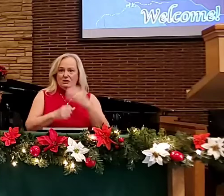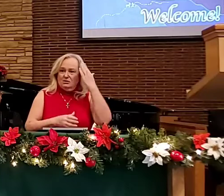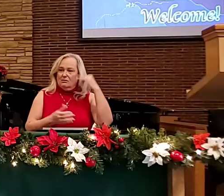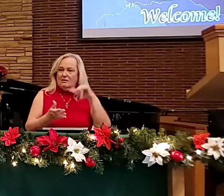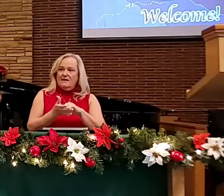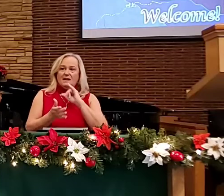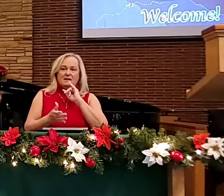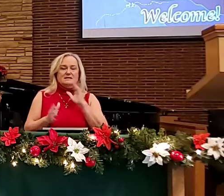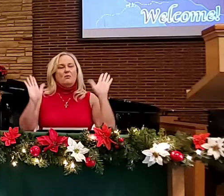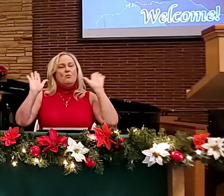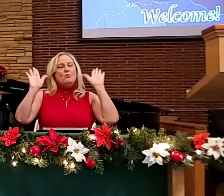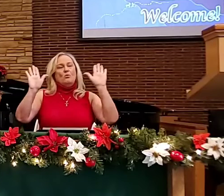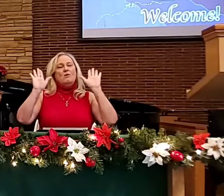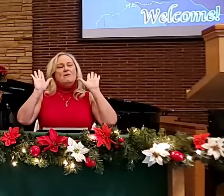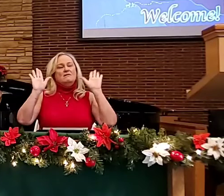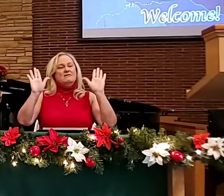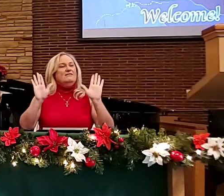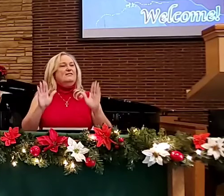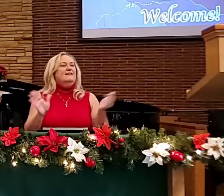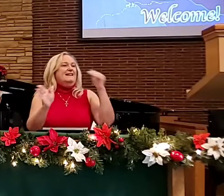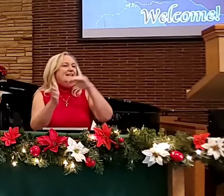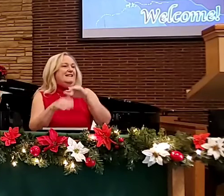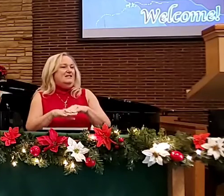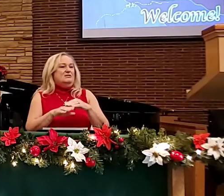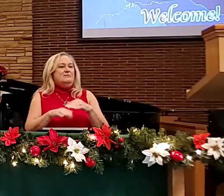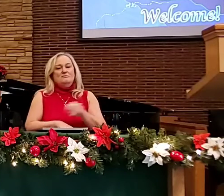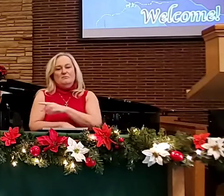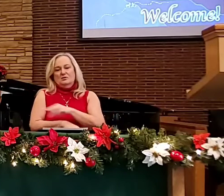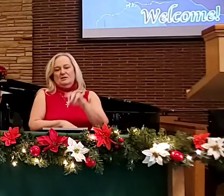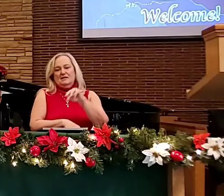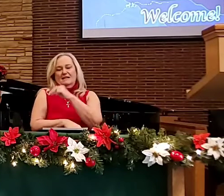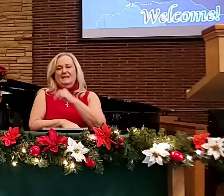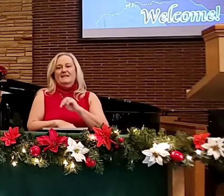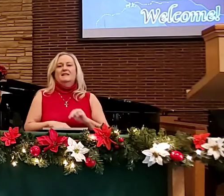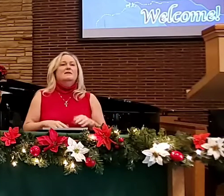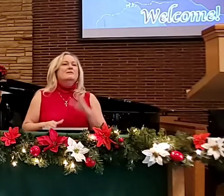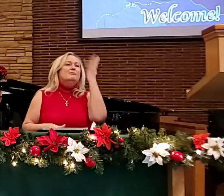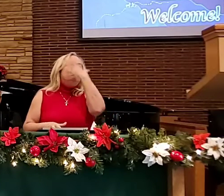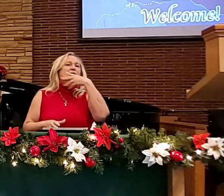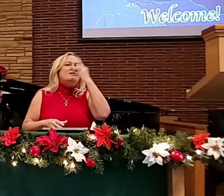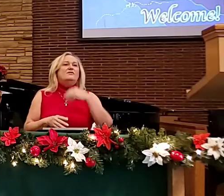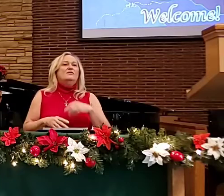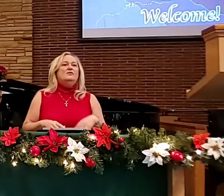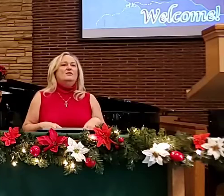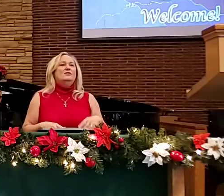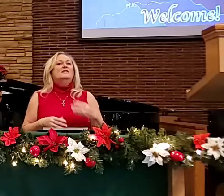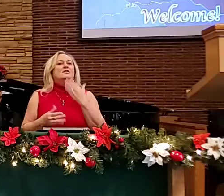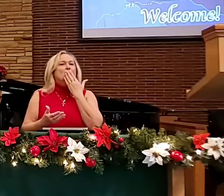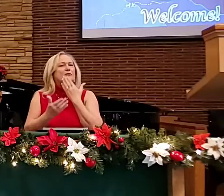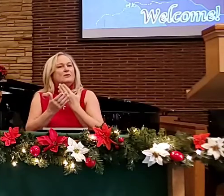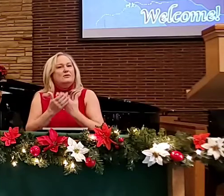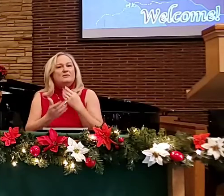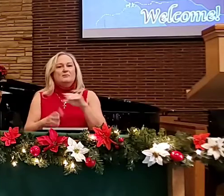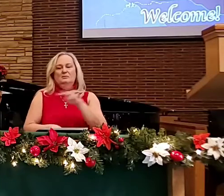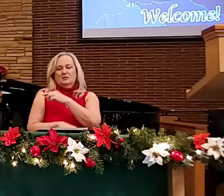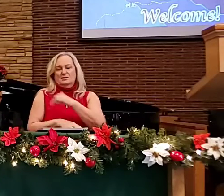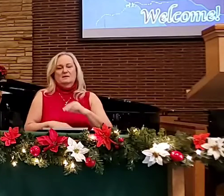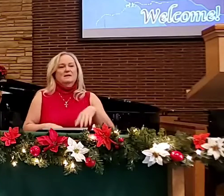that is a wonderful addition musically, and very beautiful, very tasteful, and